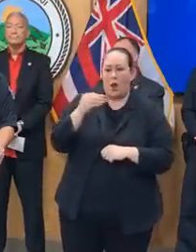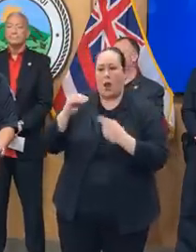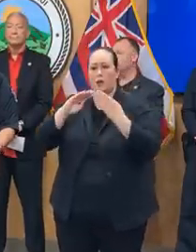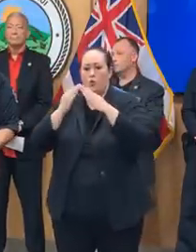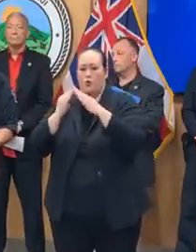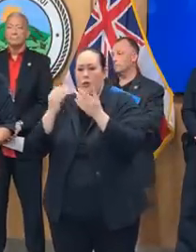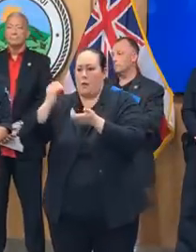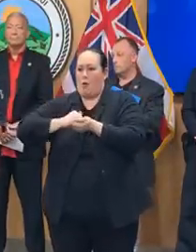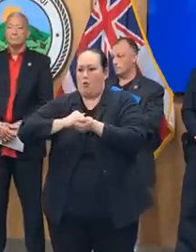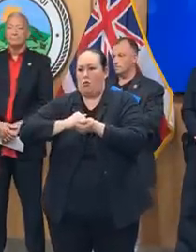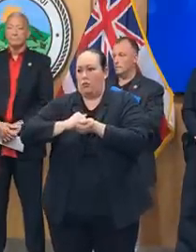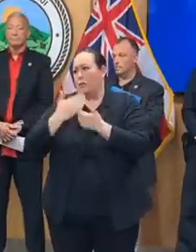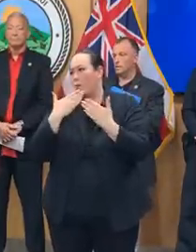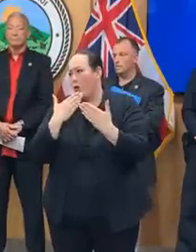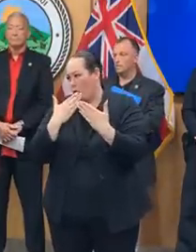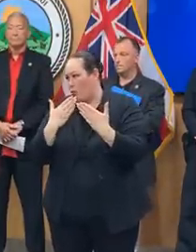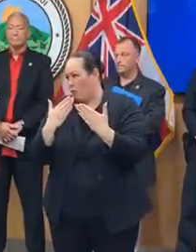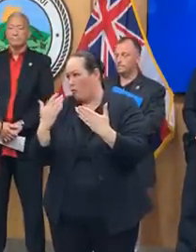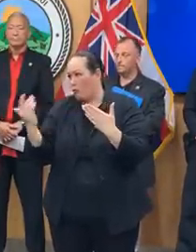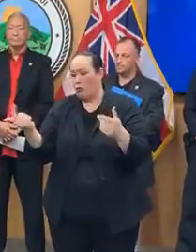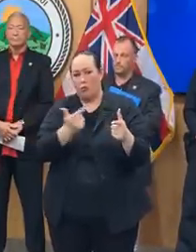community-based partners. Mahalo.